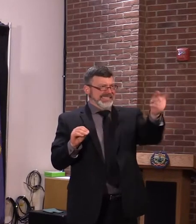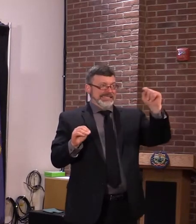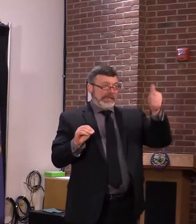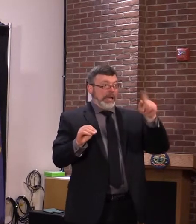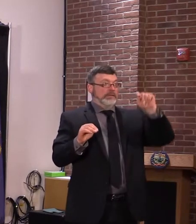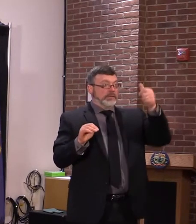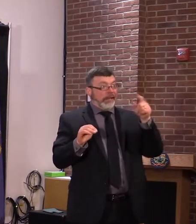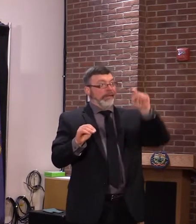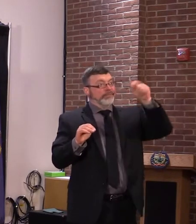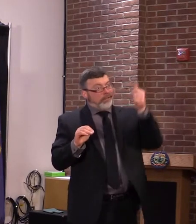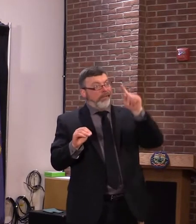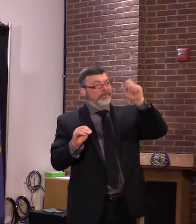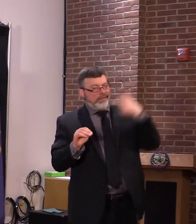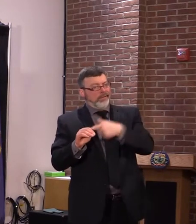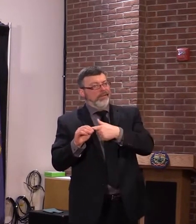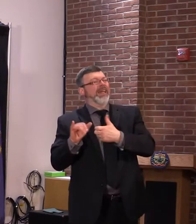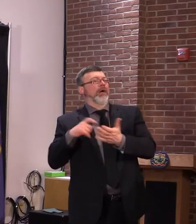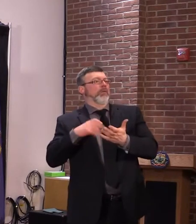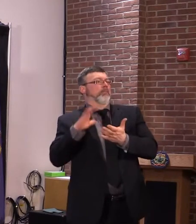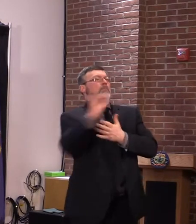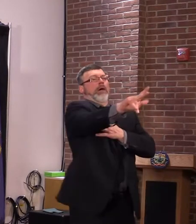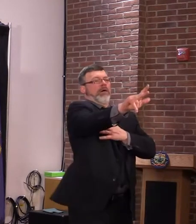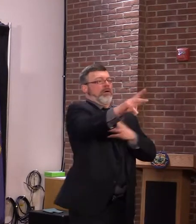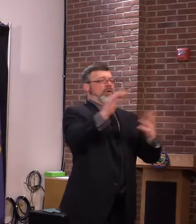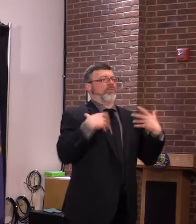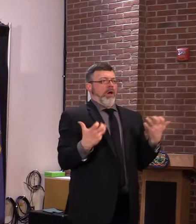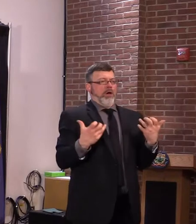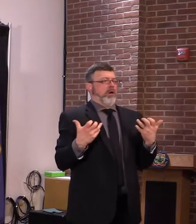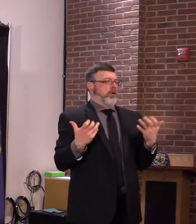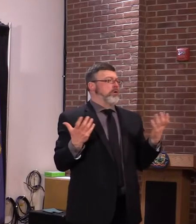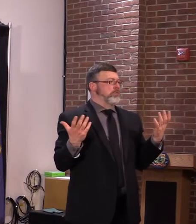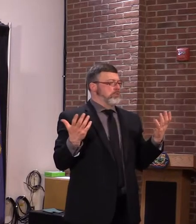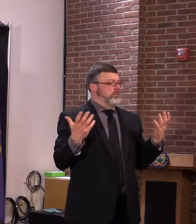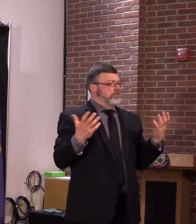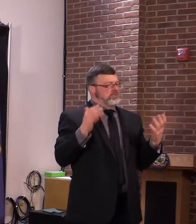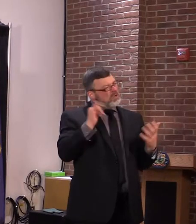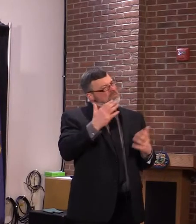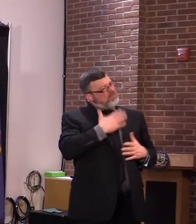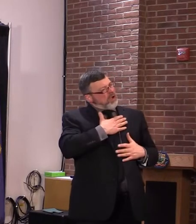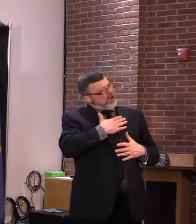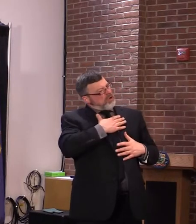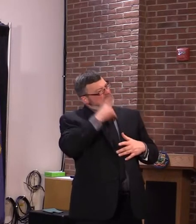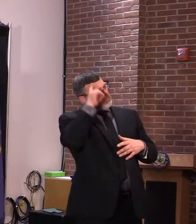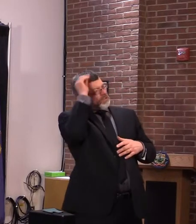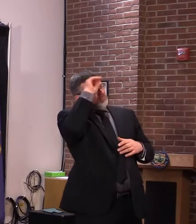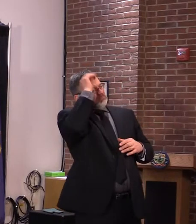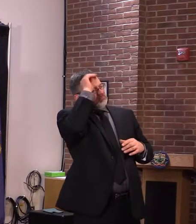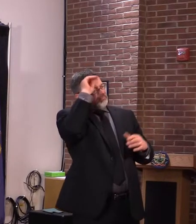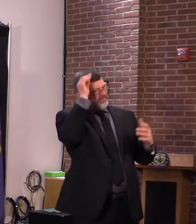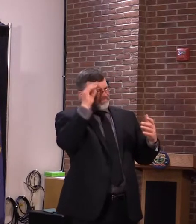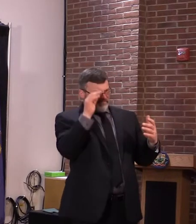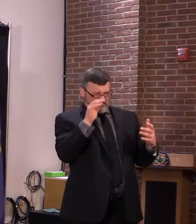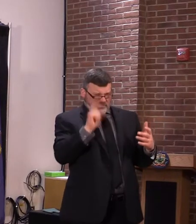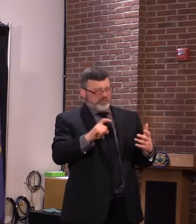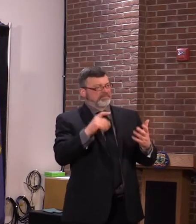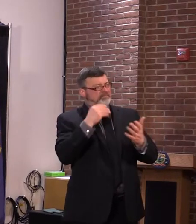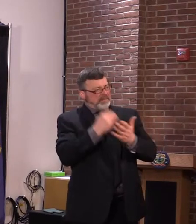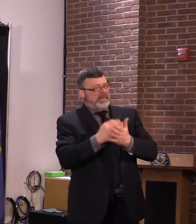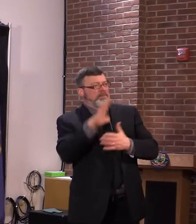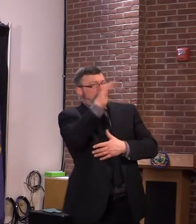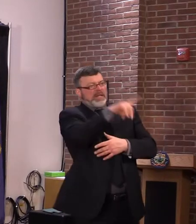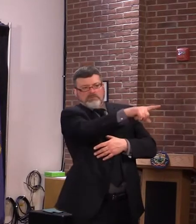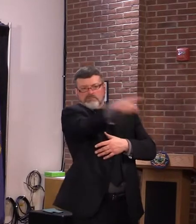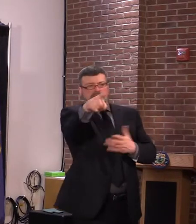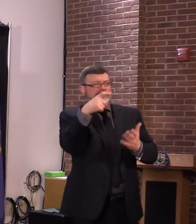over and above what was needed. So it just, from my standpoint, it should be returned to them in some way, at least part of